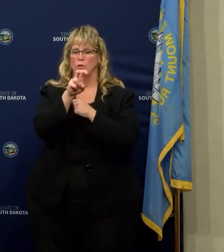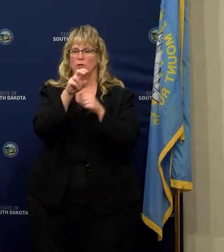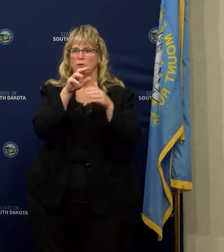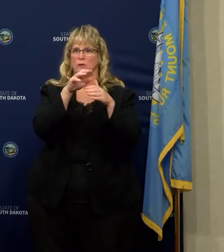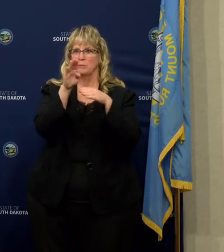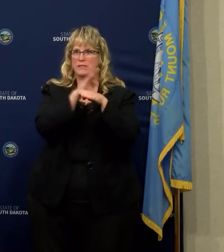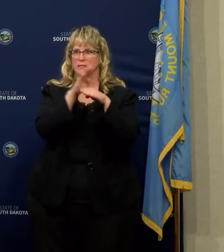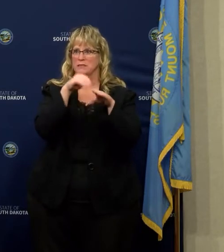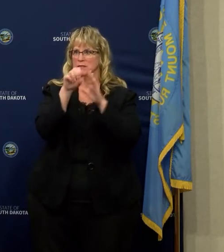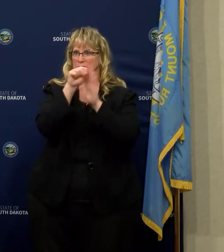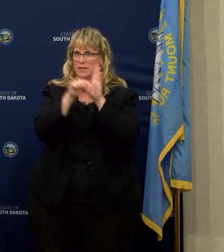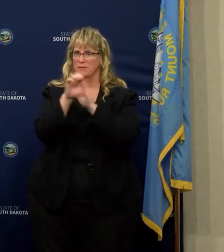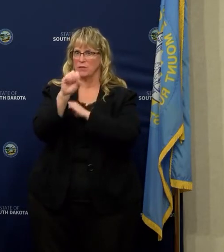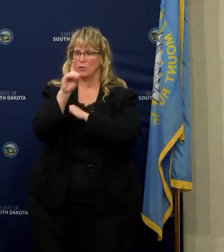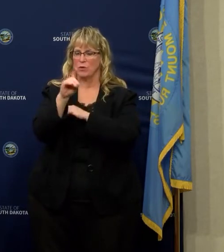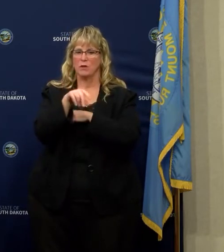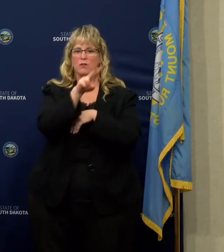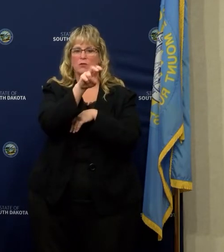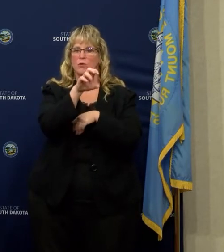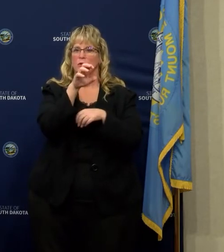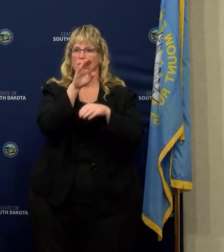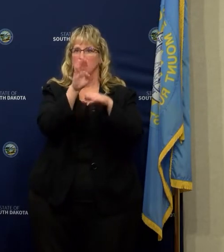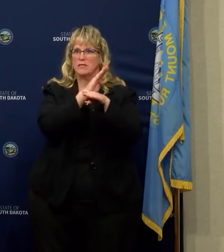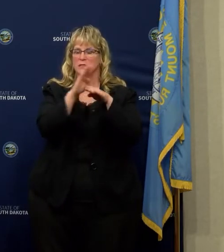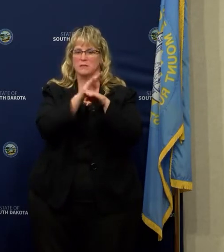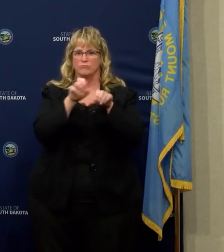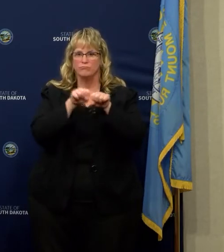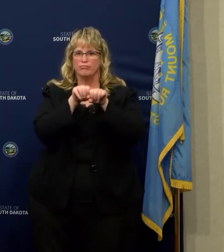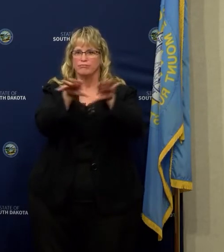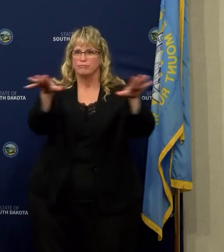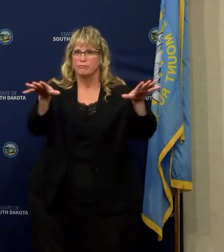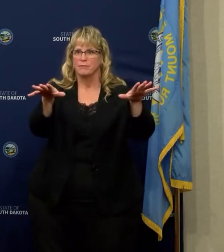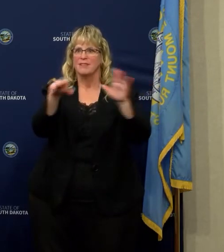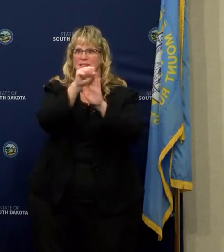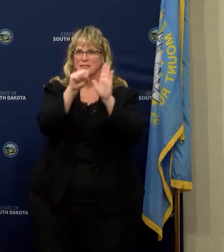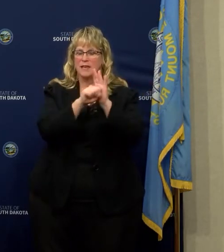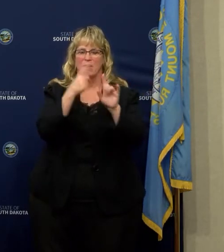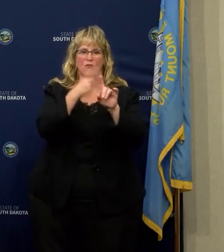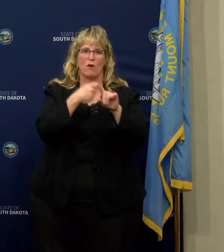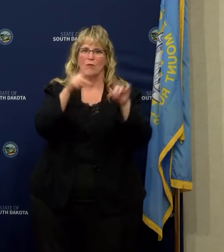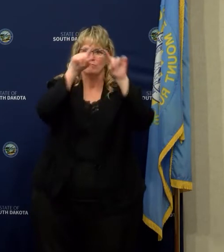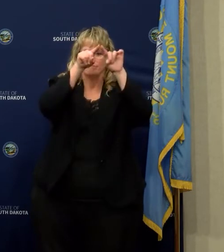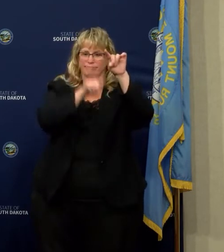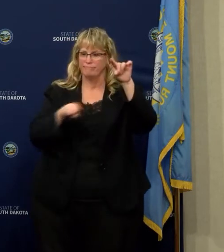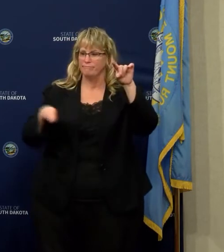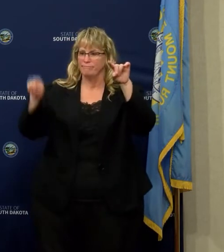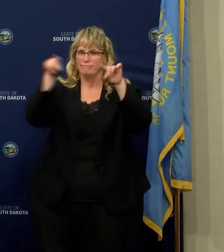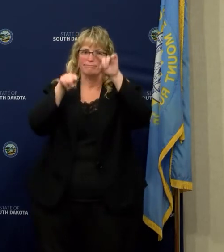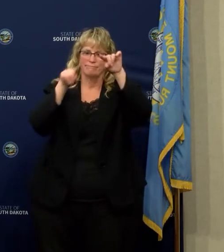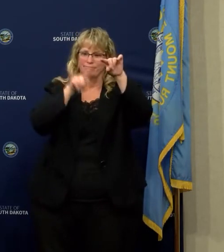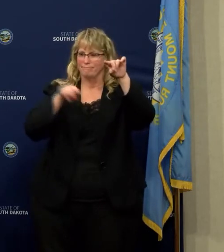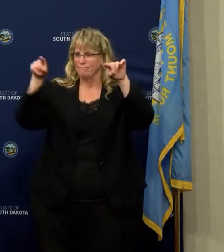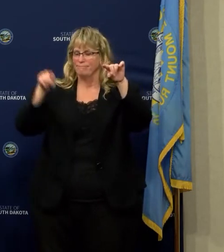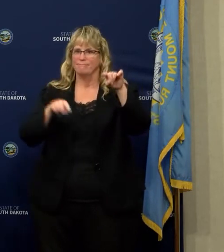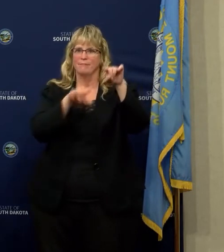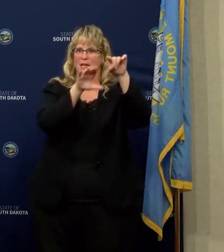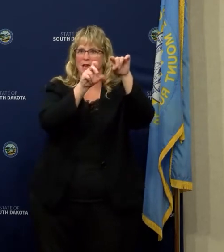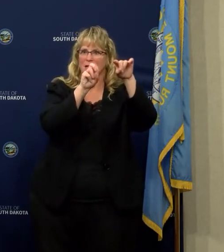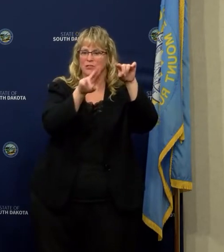the state of South Dakota. These businesses literally span the entire state from every corner to every region.